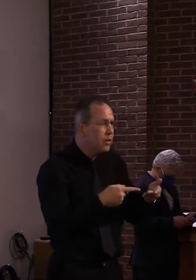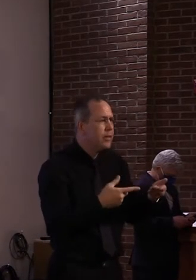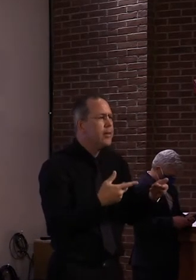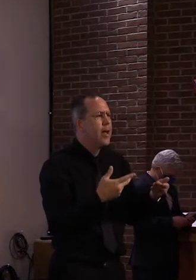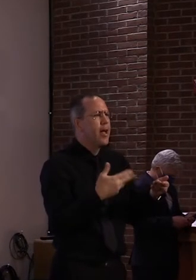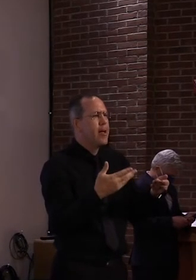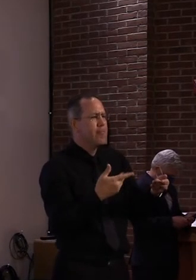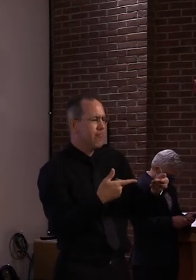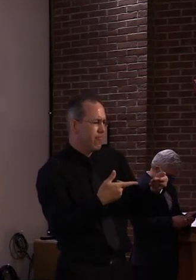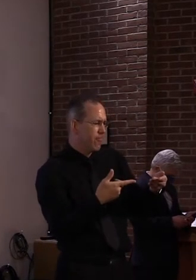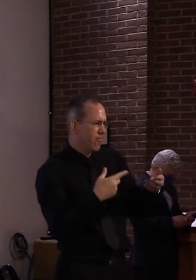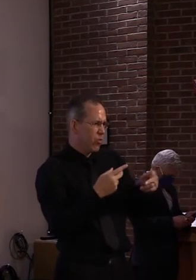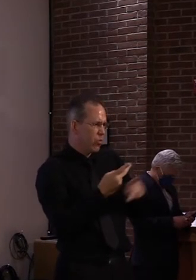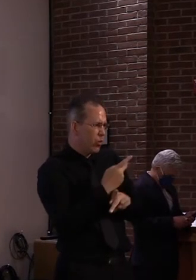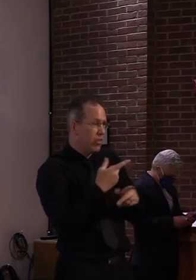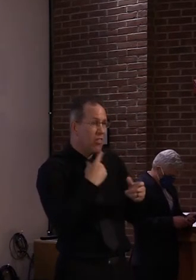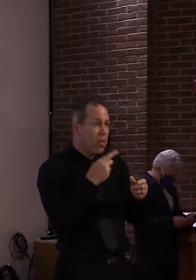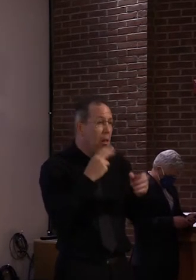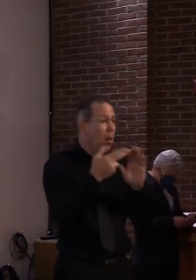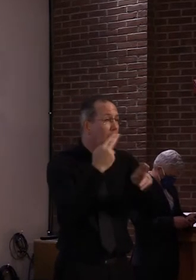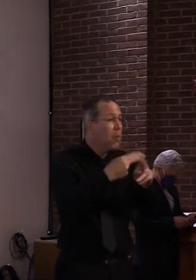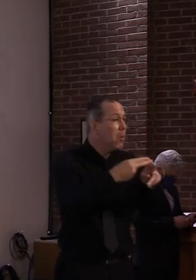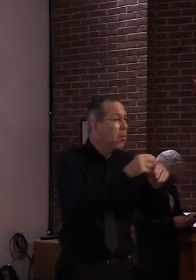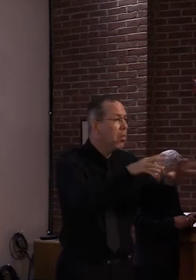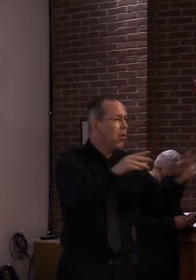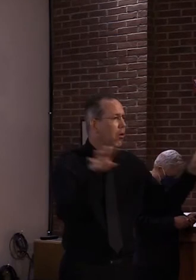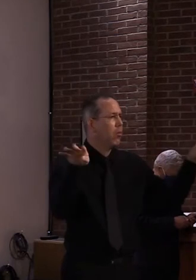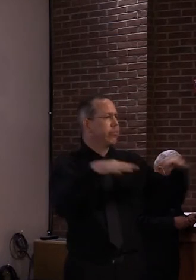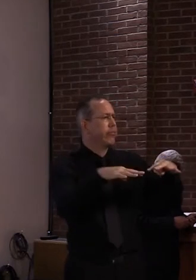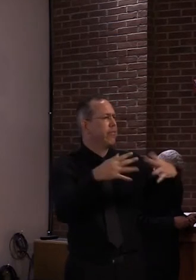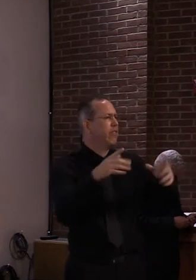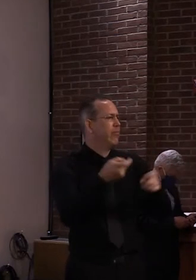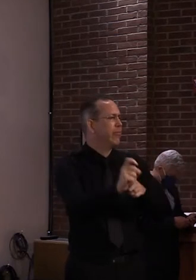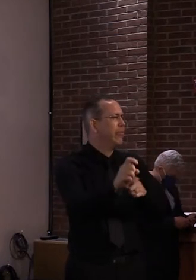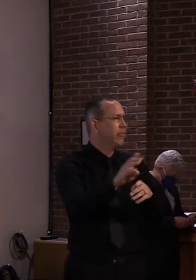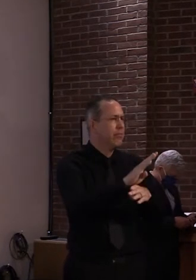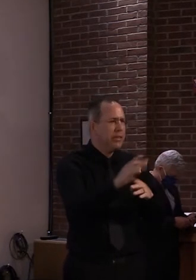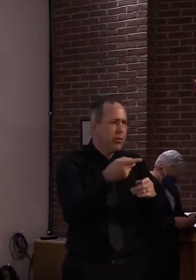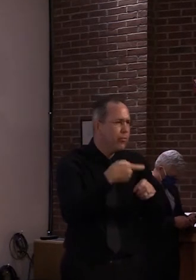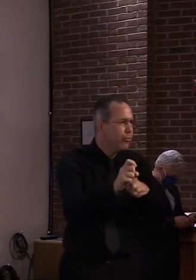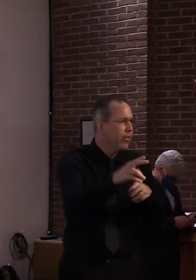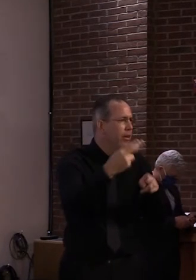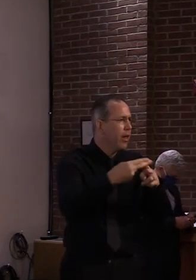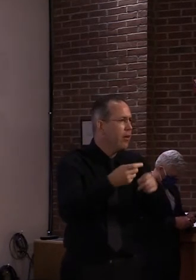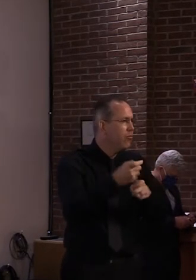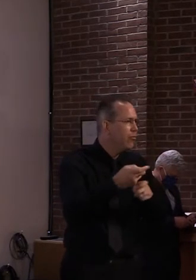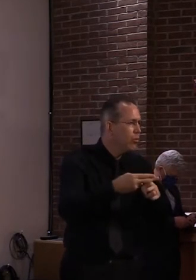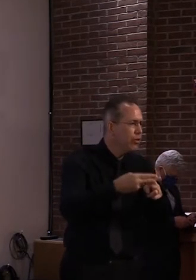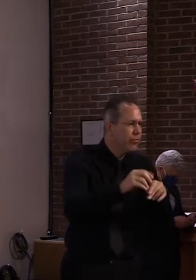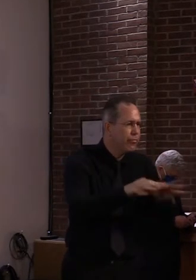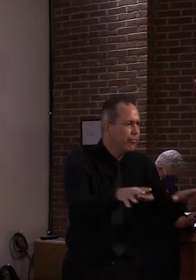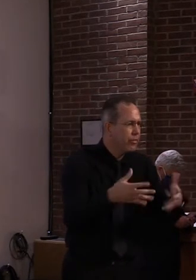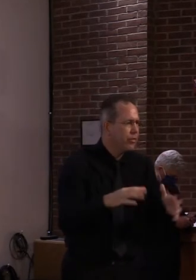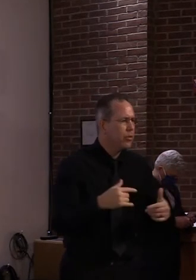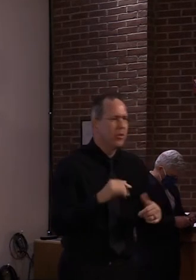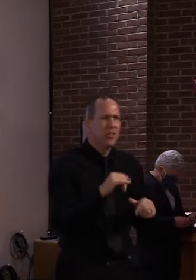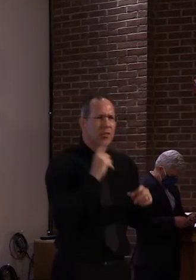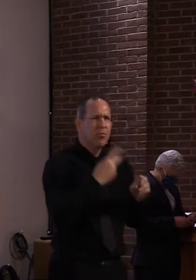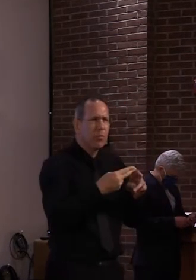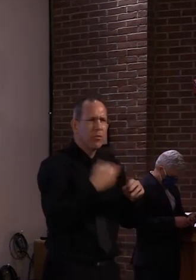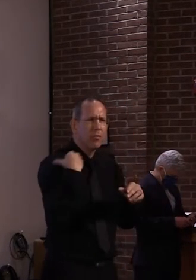for that set of individuals. It's the same reason why we had the discussion with you earlier